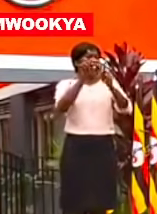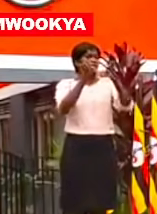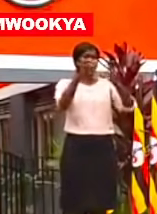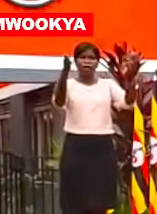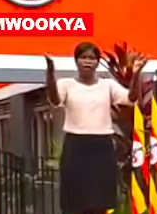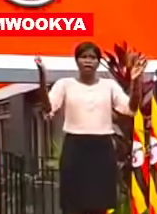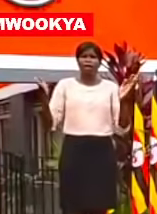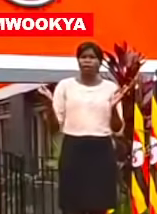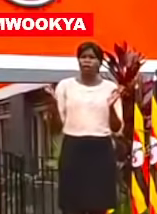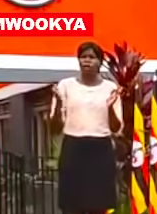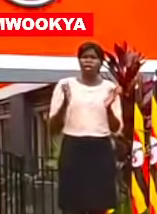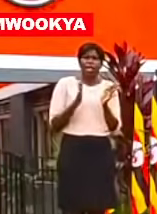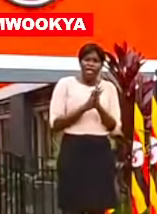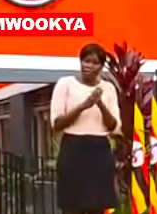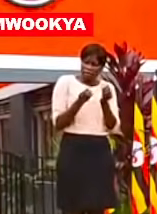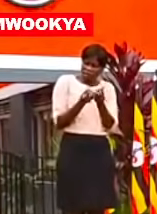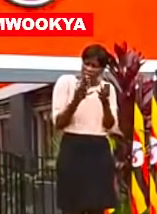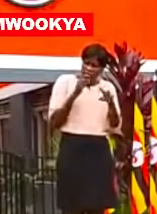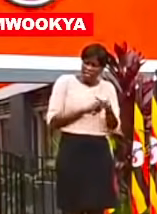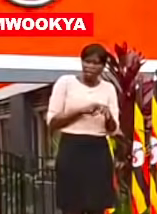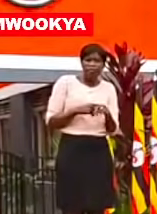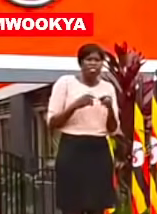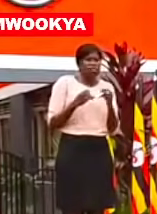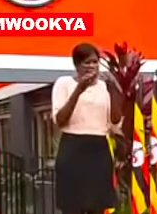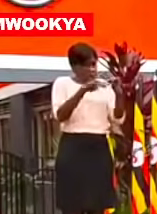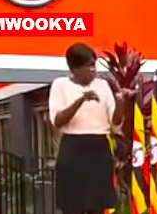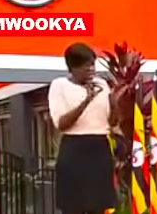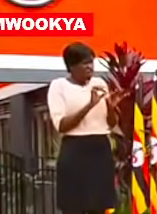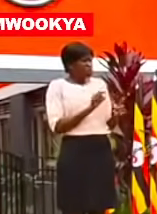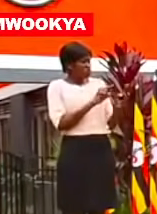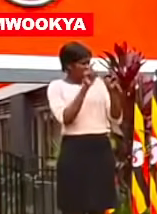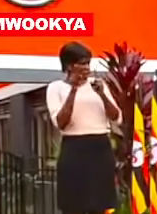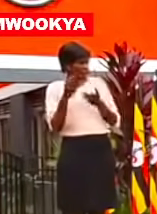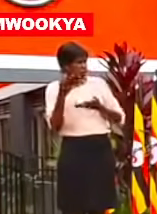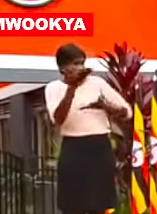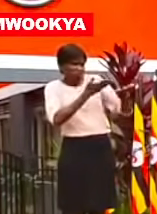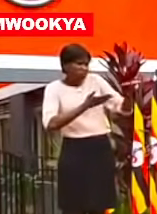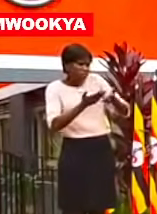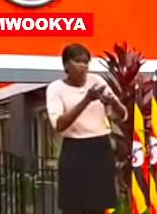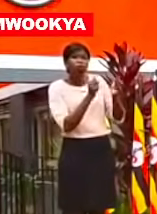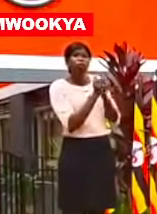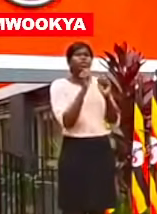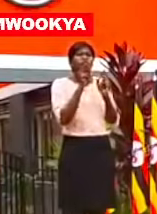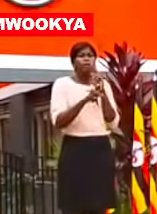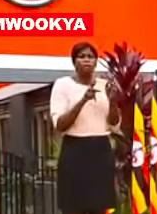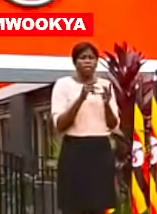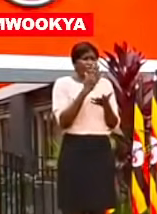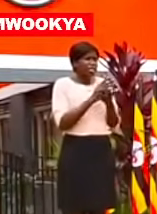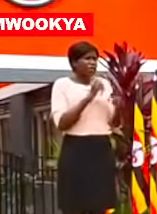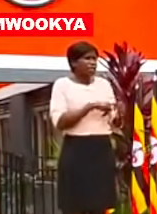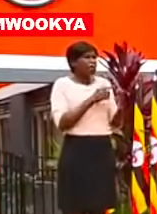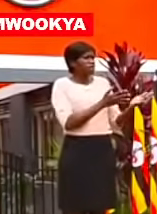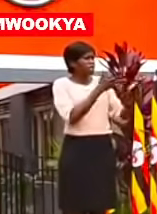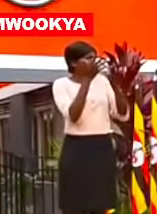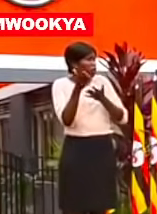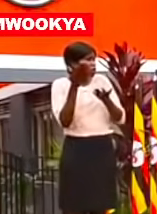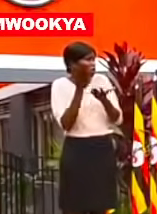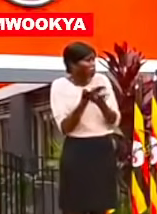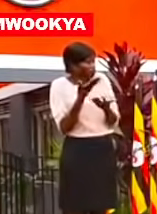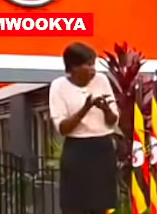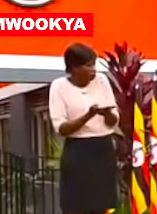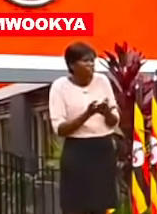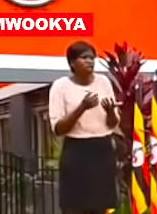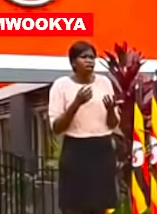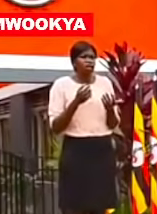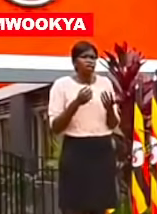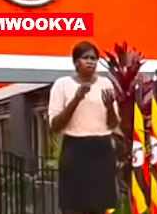we interface with the people. Many times they come to bring, whether it be petitions or certain concerns to us as MPs,